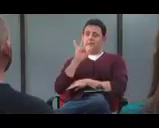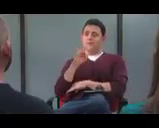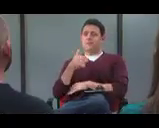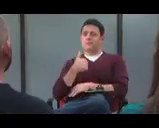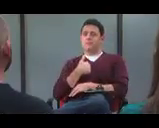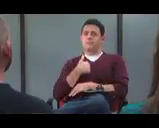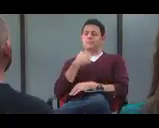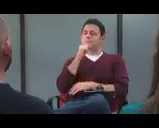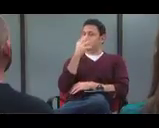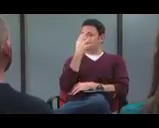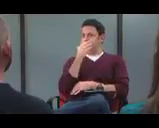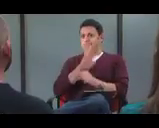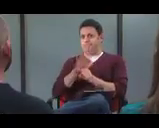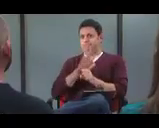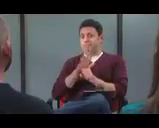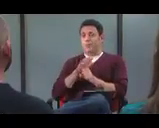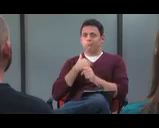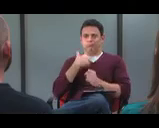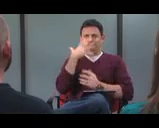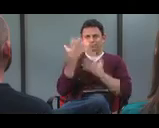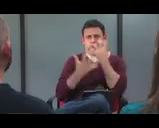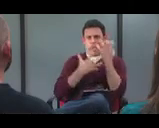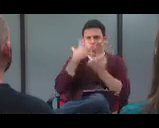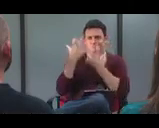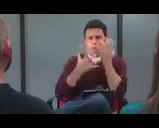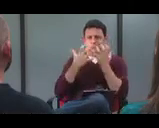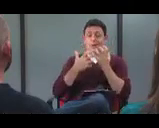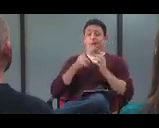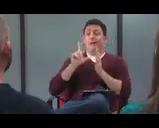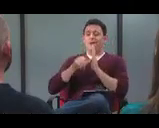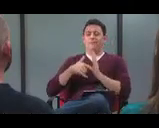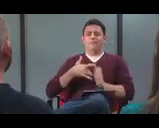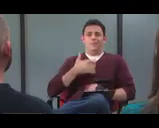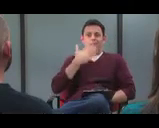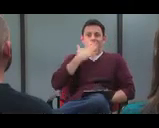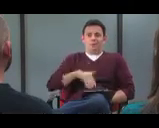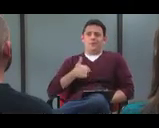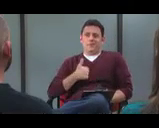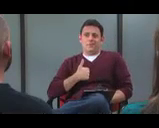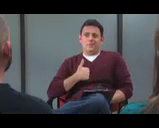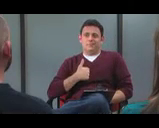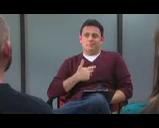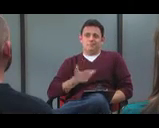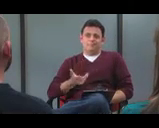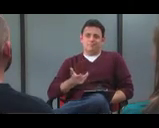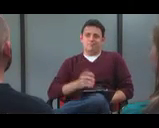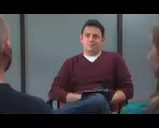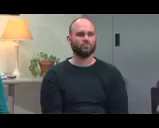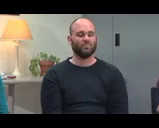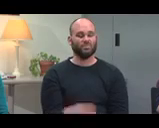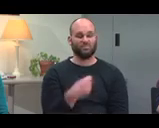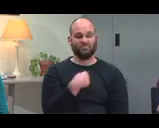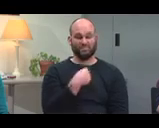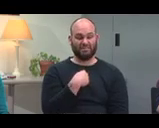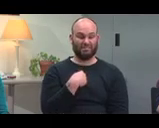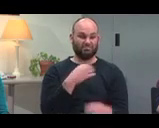sleep. I'm more likely to be crabby, and then later I feel bad. I tend to